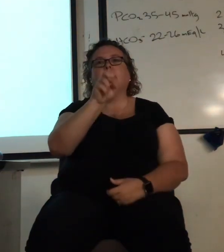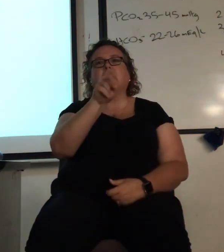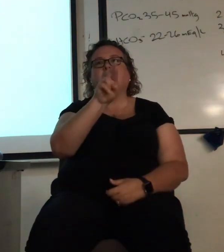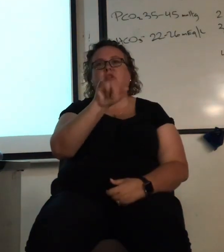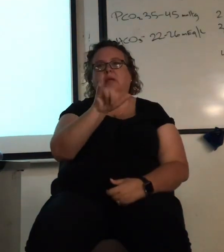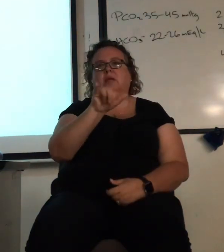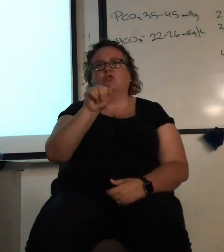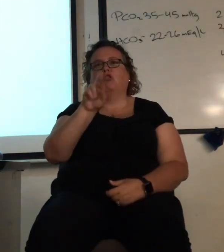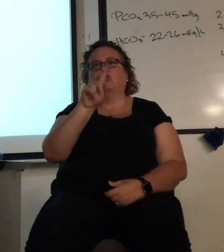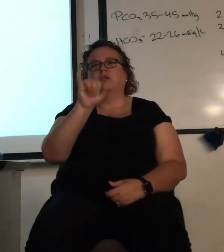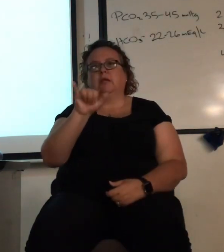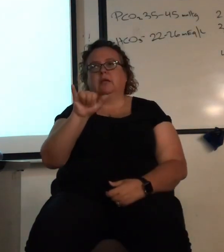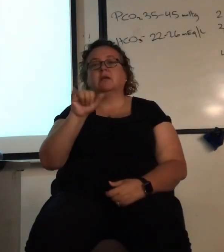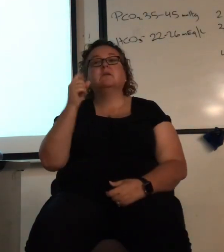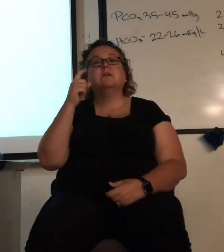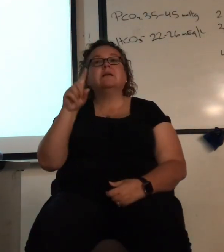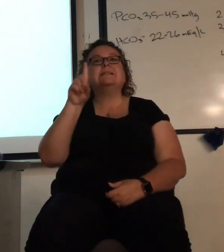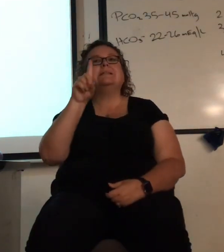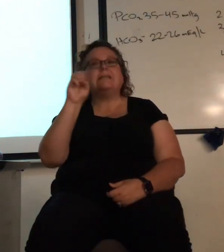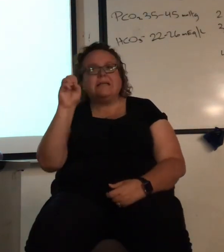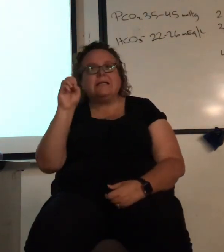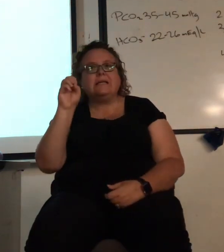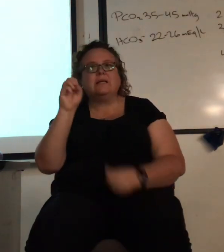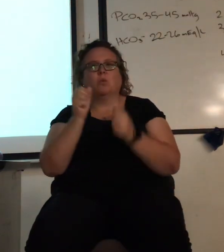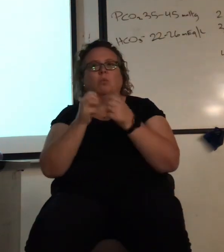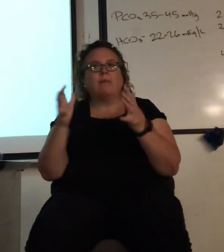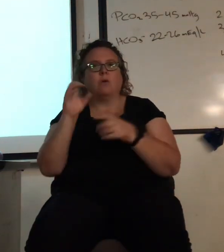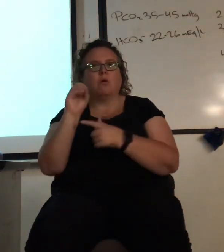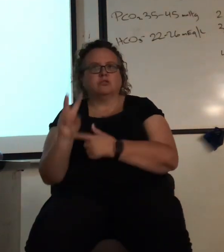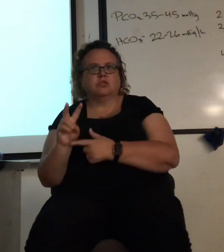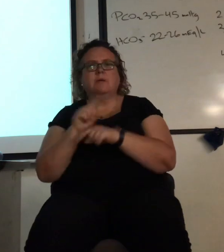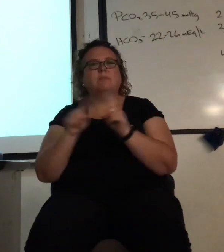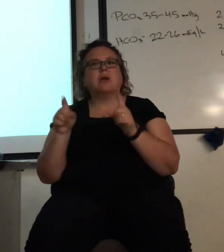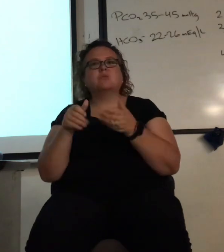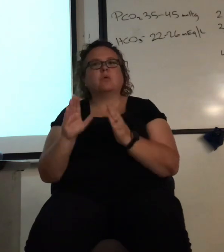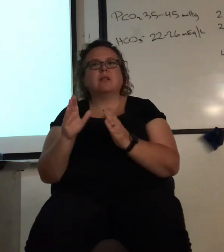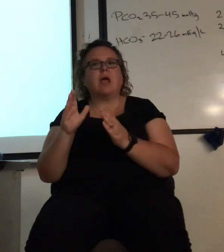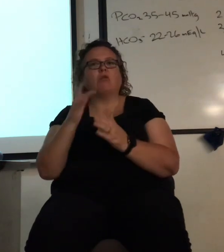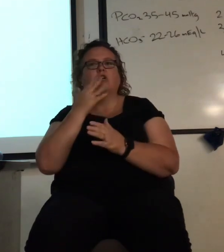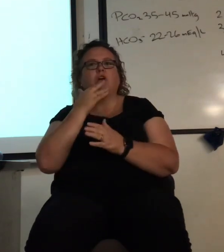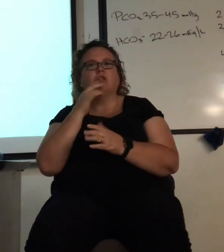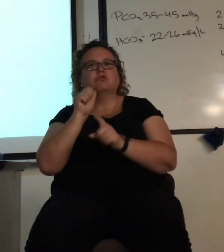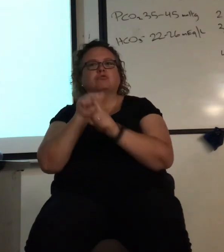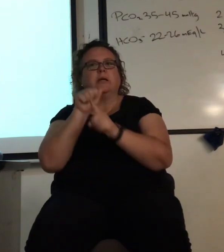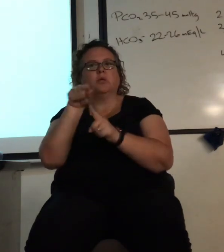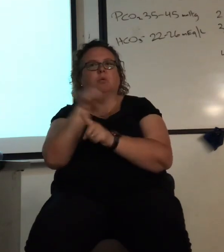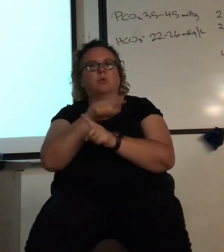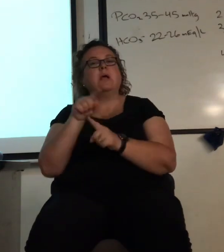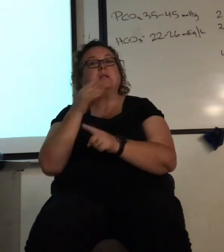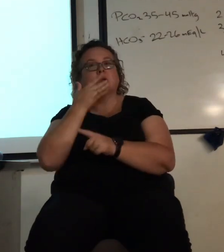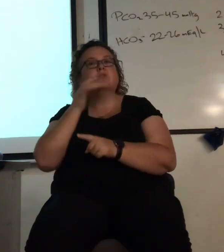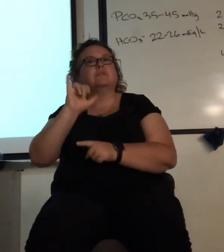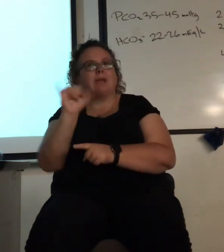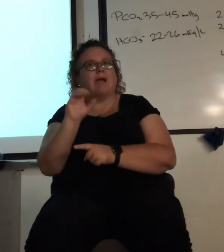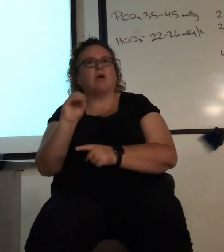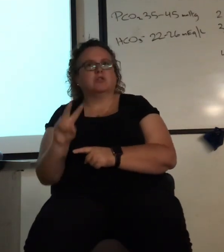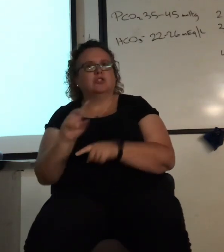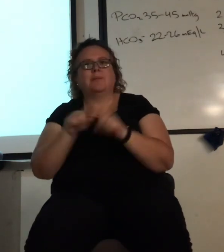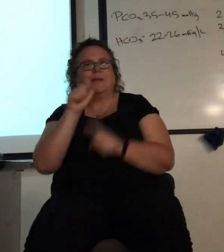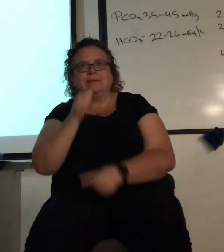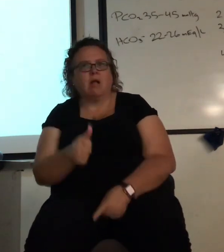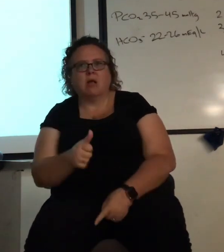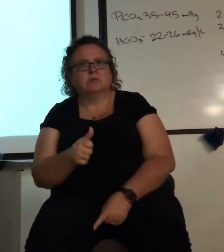today is the lab practical 3 on proctorial. Okay, that's up there. And there's a couple